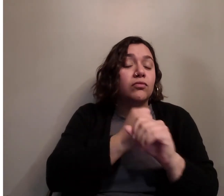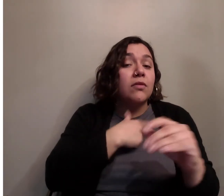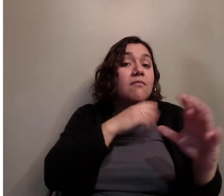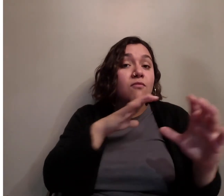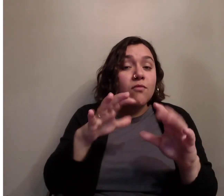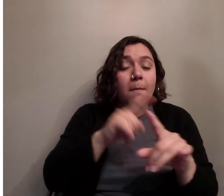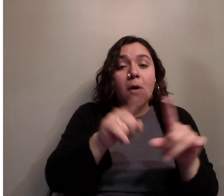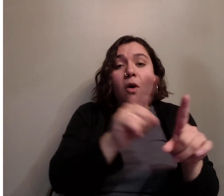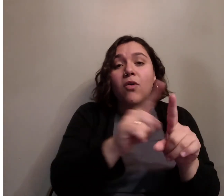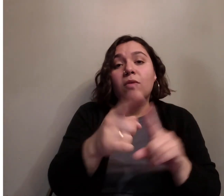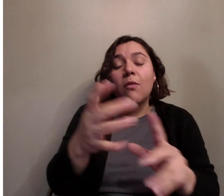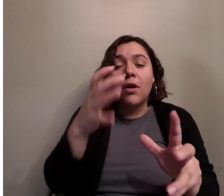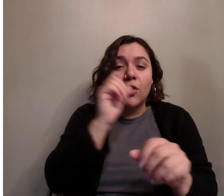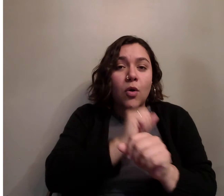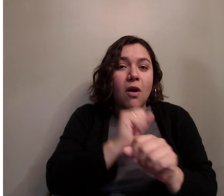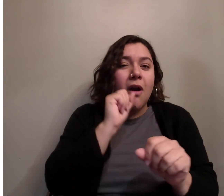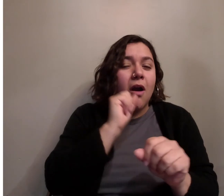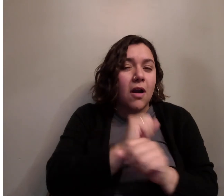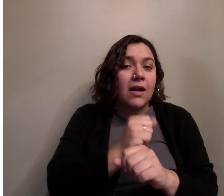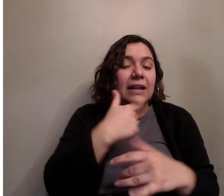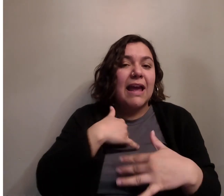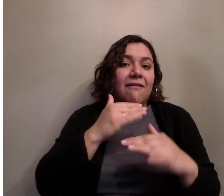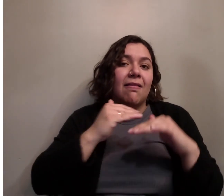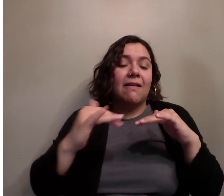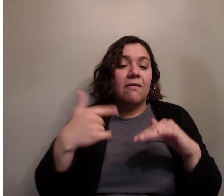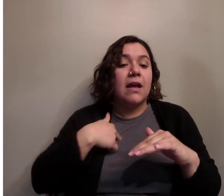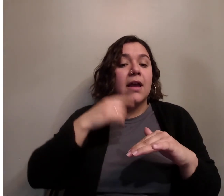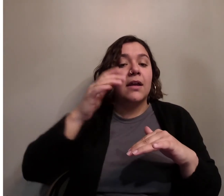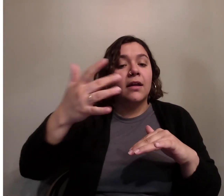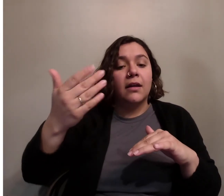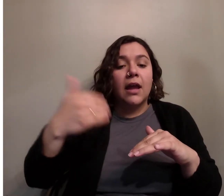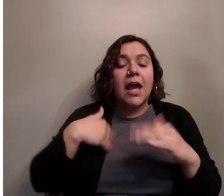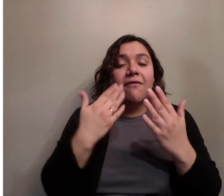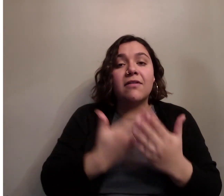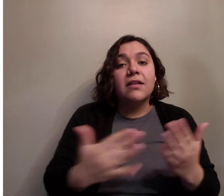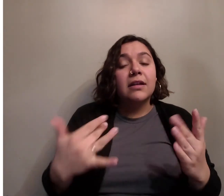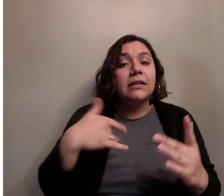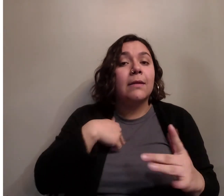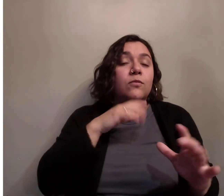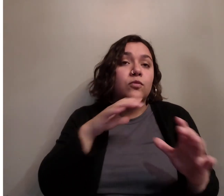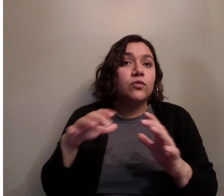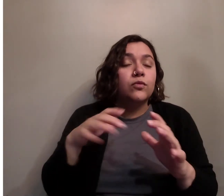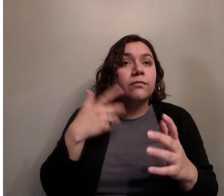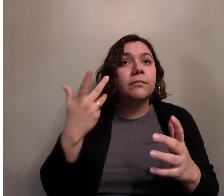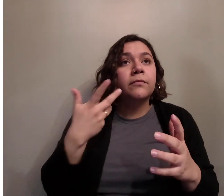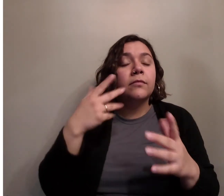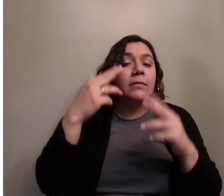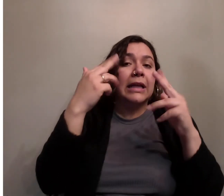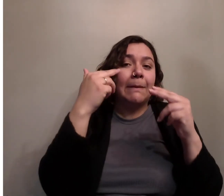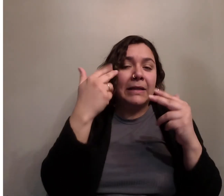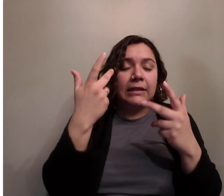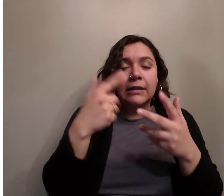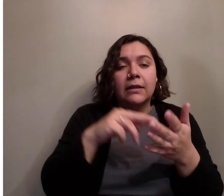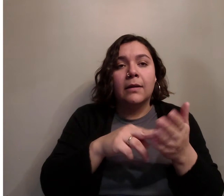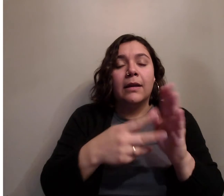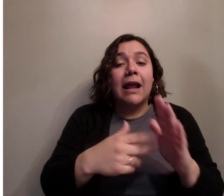work hard at what I'm doing, but I want to work so hard and get to a level where there are things that I'm doing